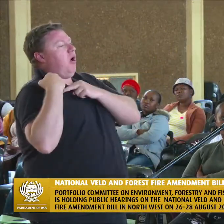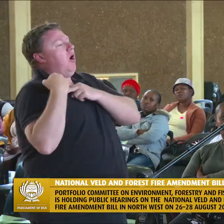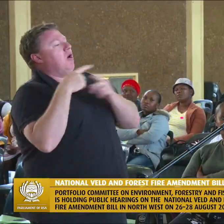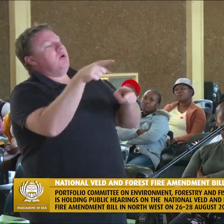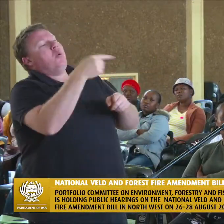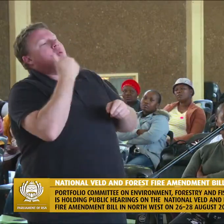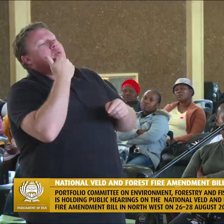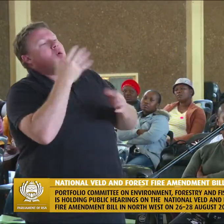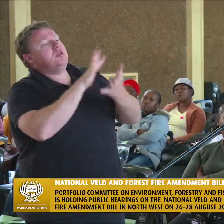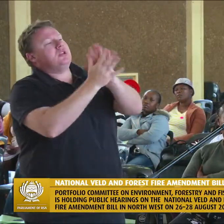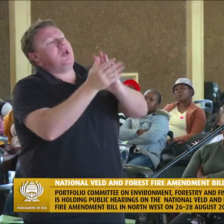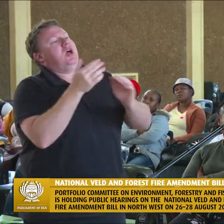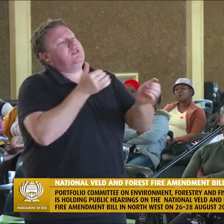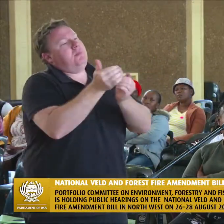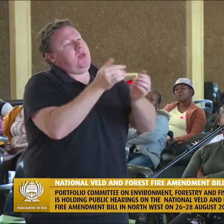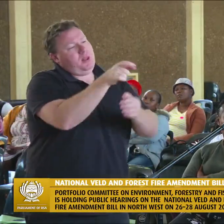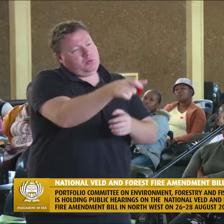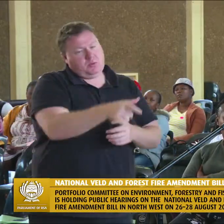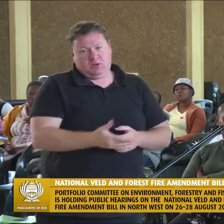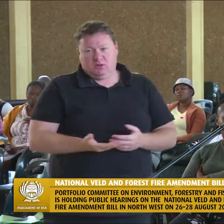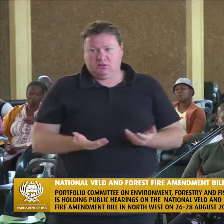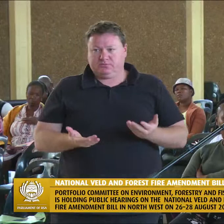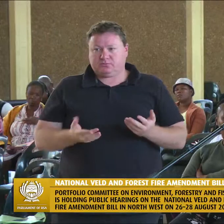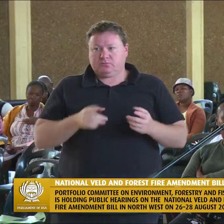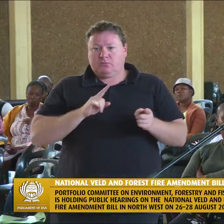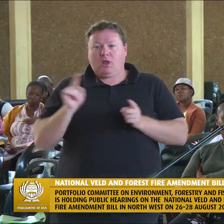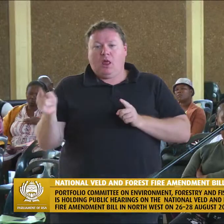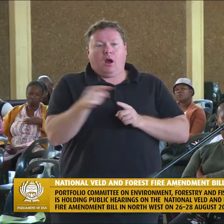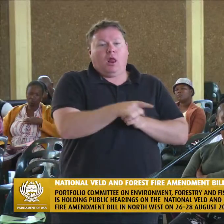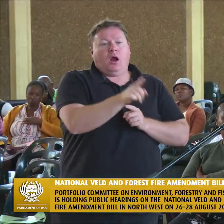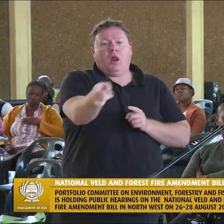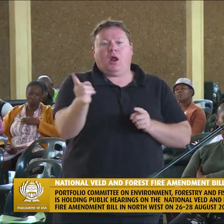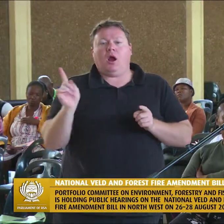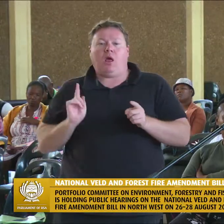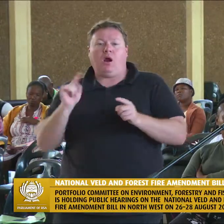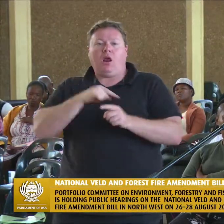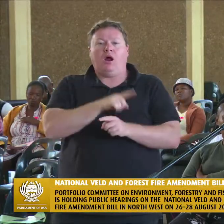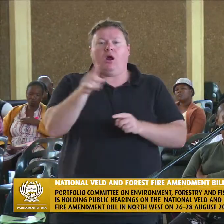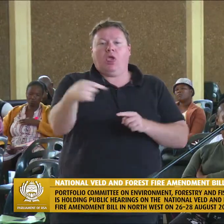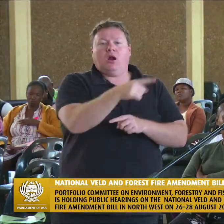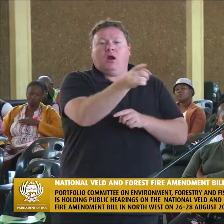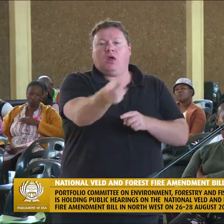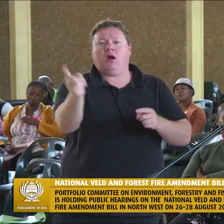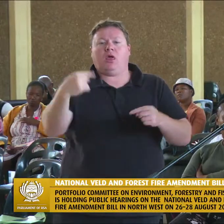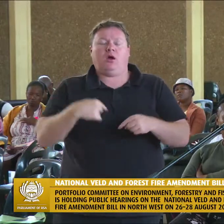the environmental department will send you to the disaster management